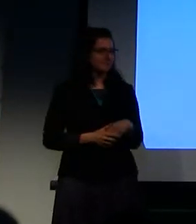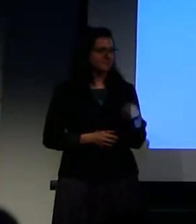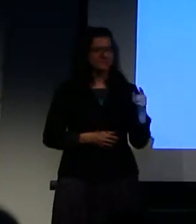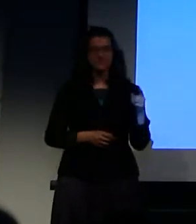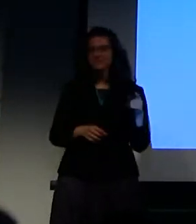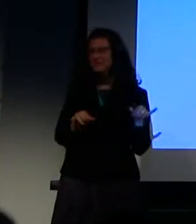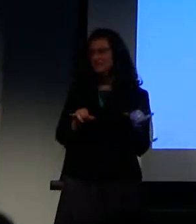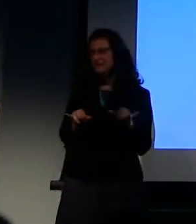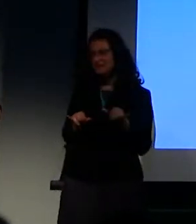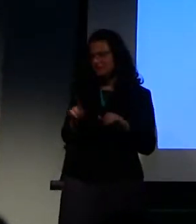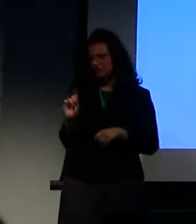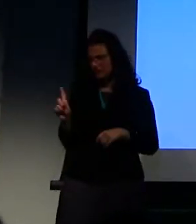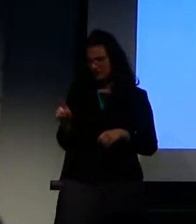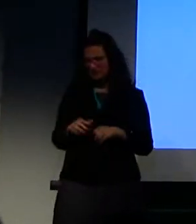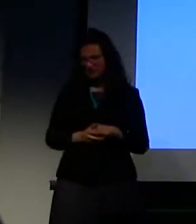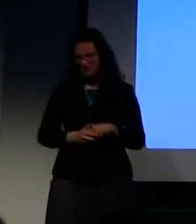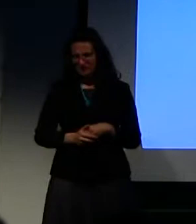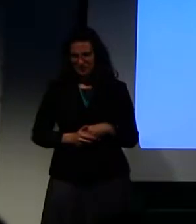similar question